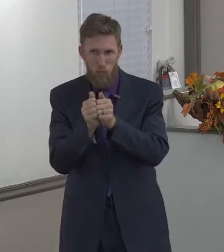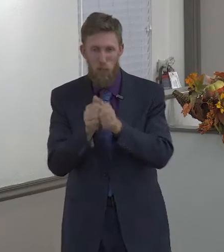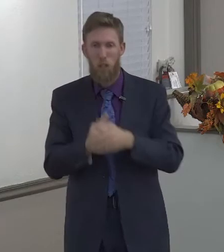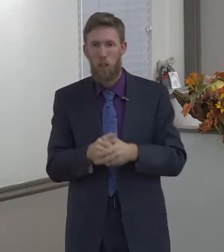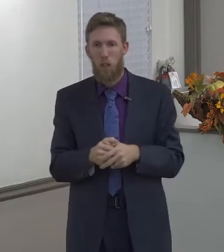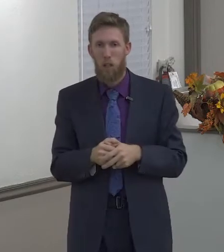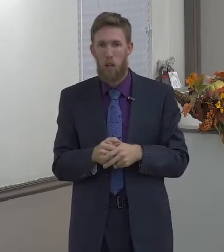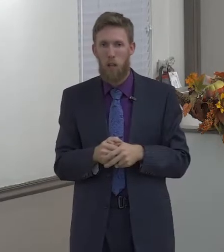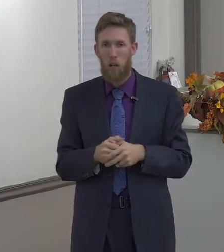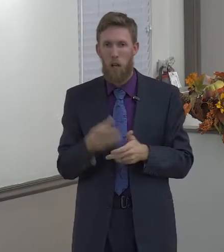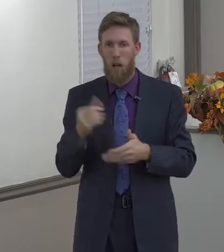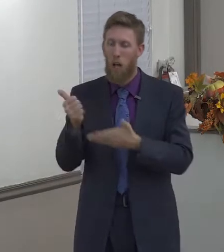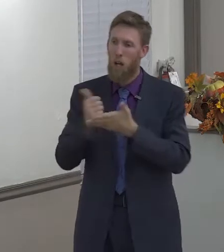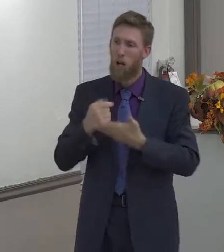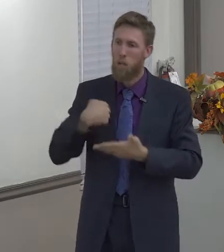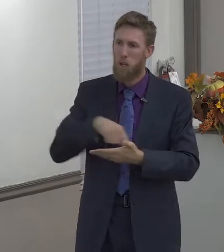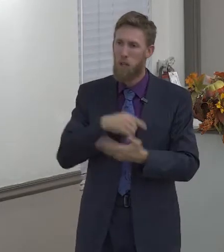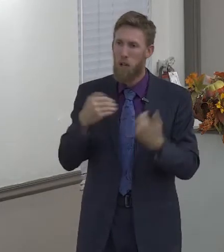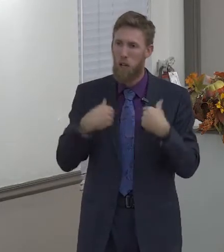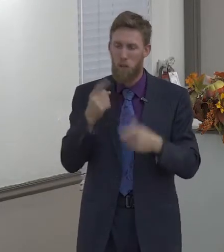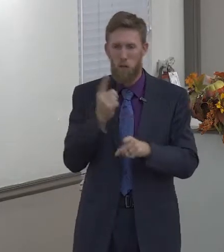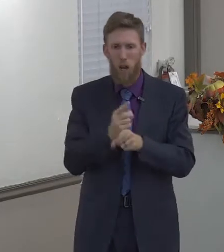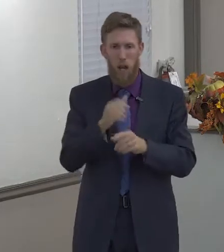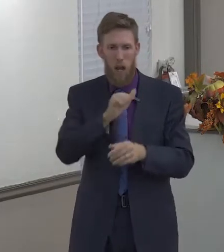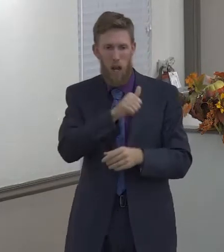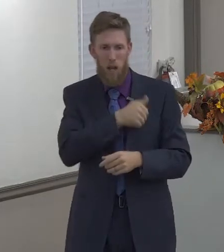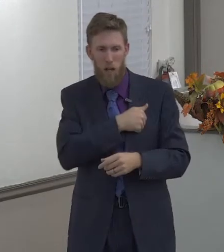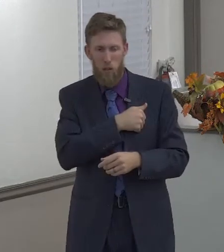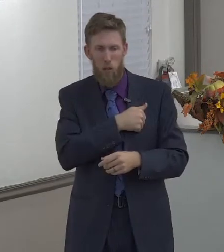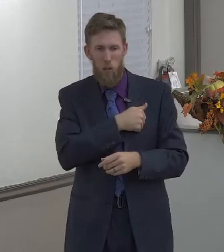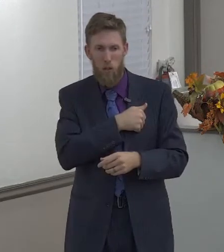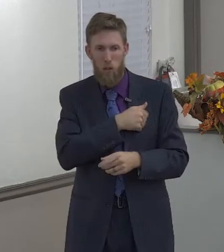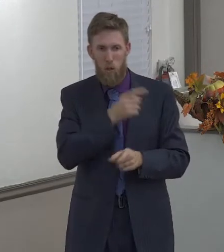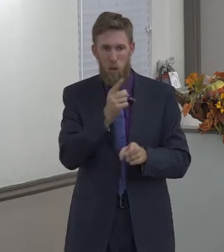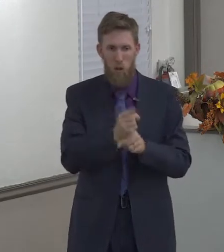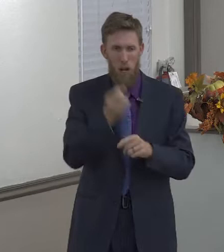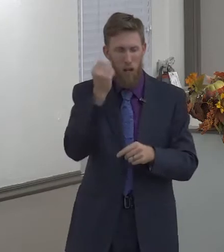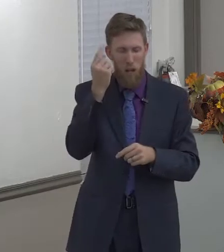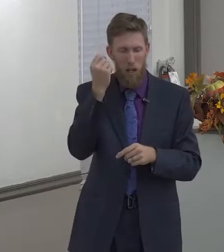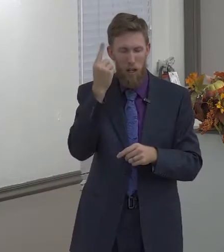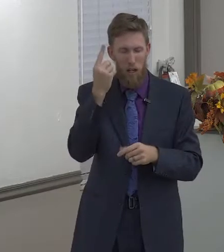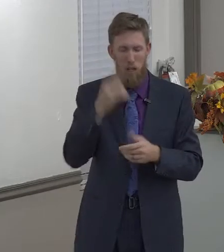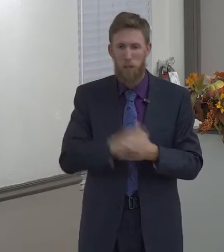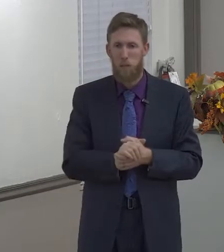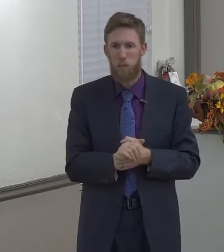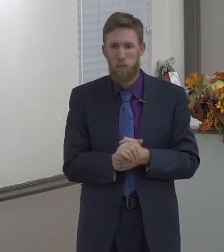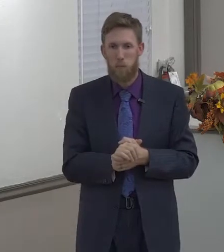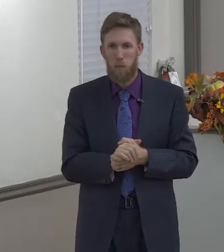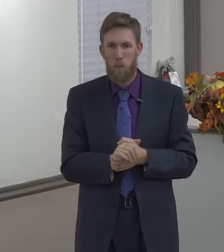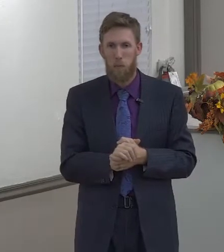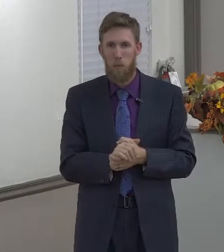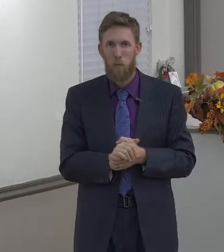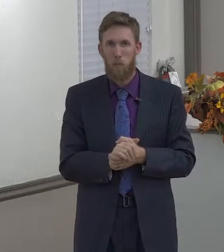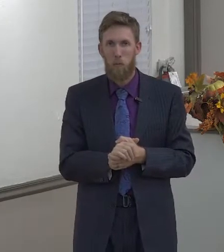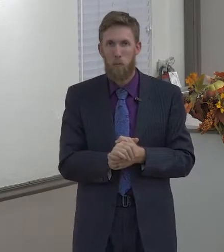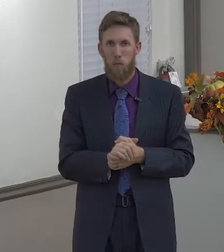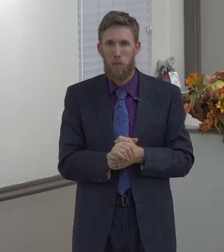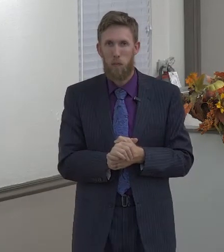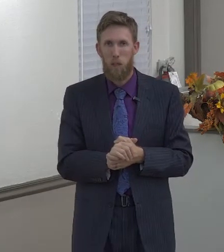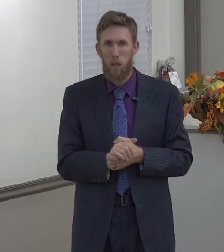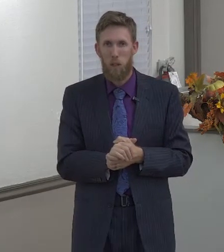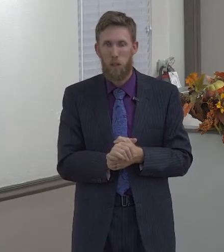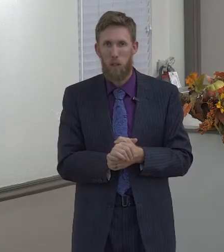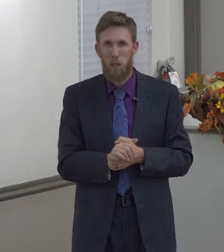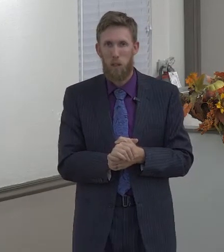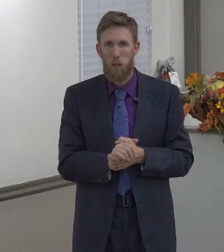other metaphors He uses. The first one He uses is the flock. Acts chapter 20, verse 29, for I know this, that after